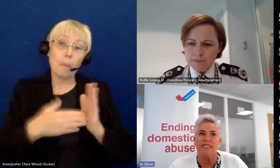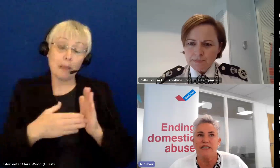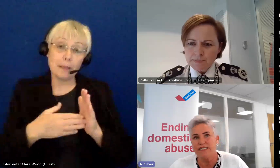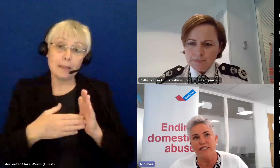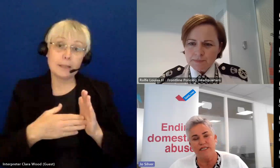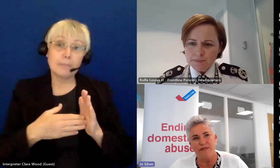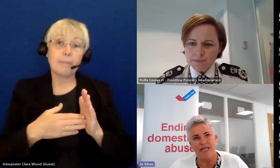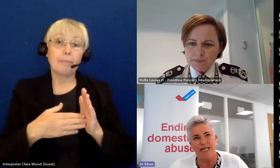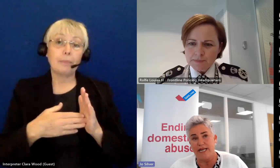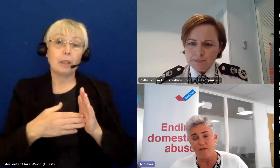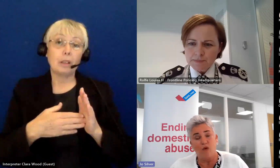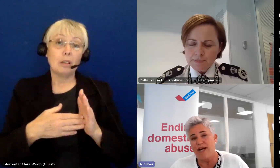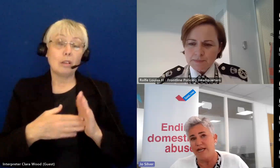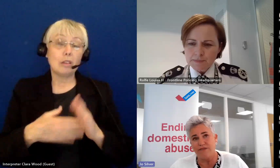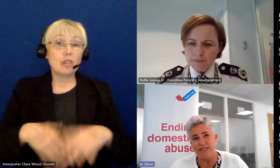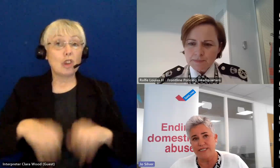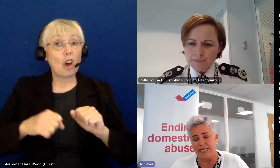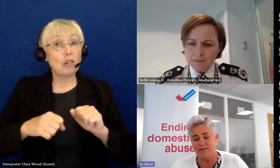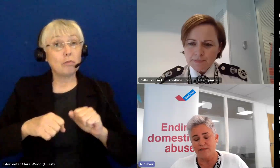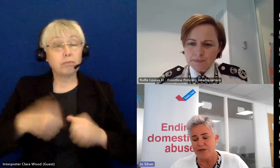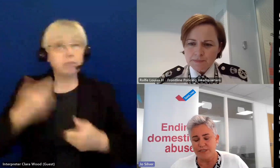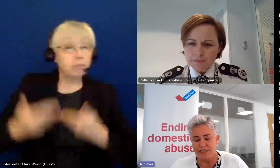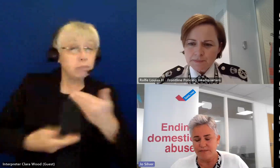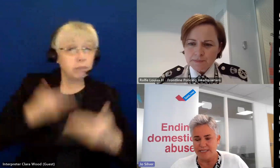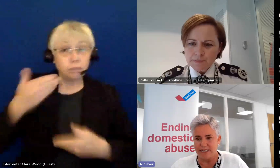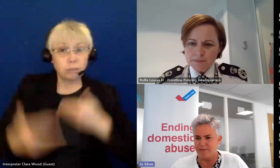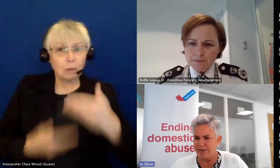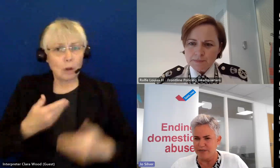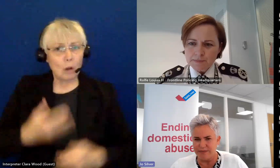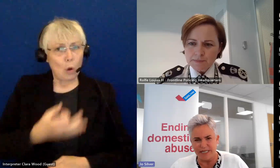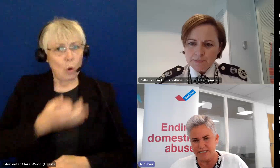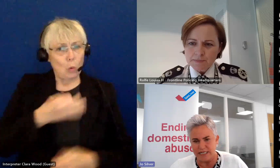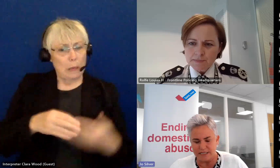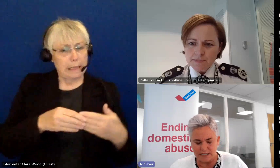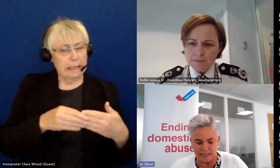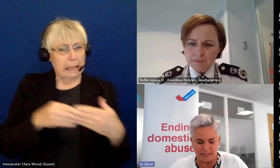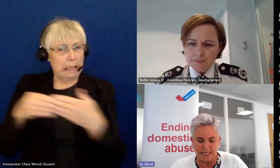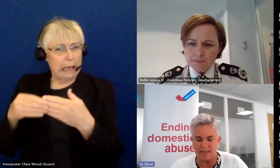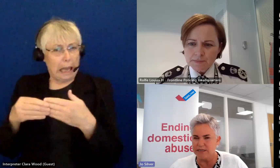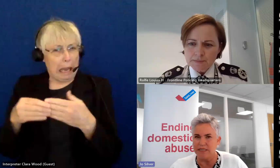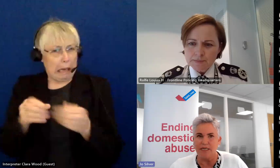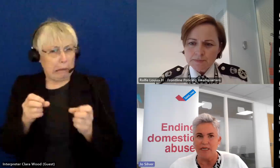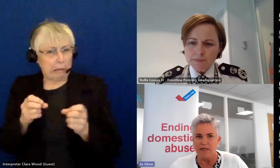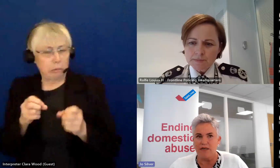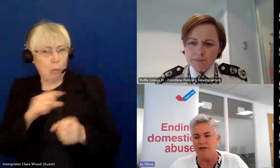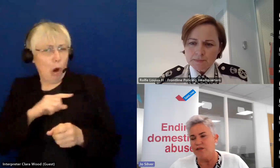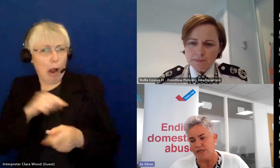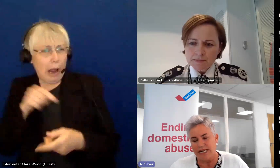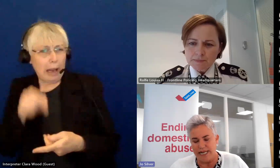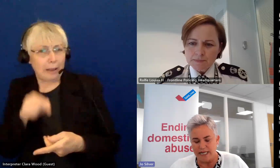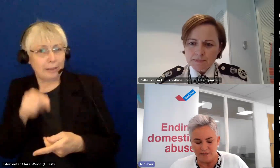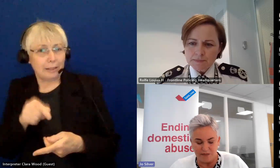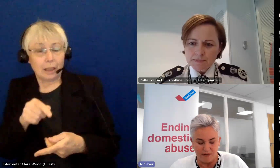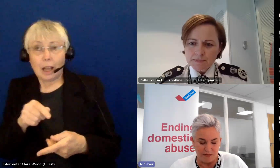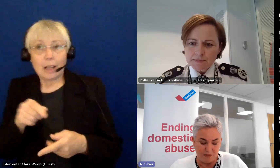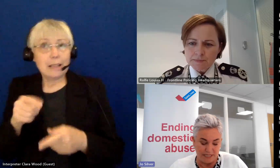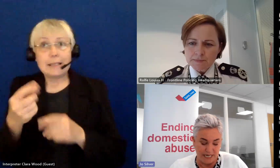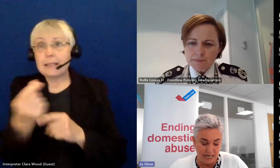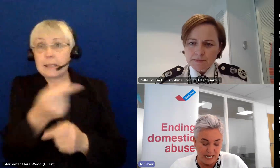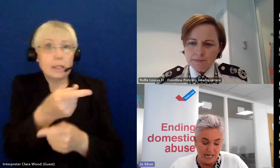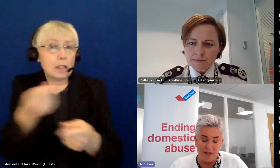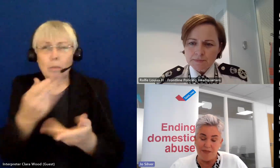say, starting at the beginning, why a risk-led approach to domestic abuse, because that's still not clear